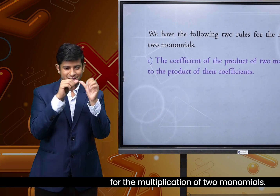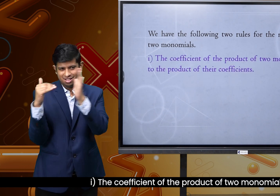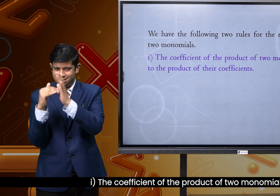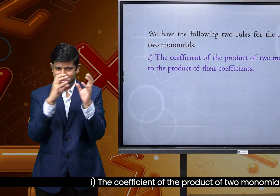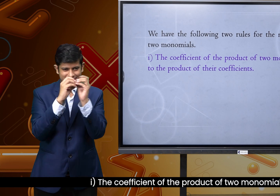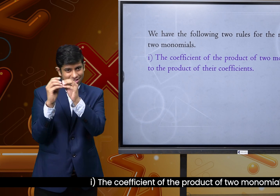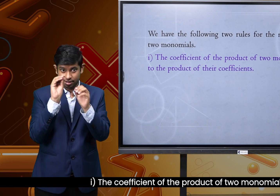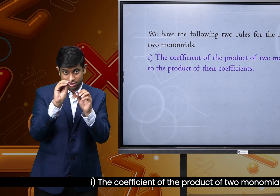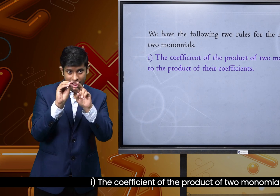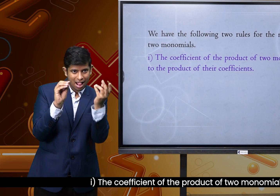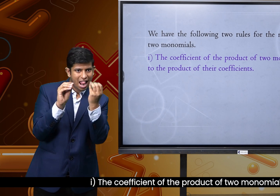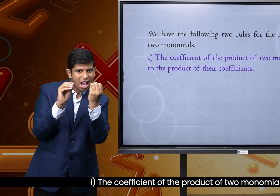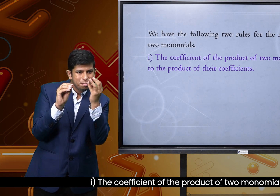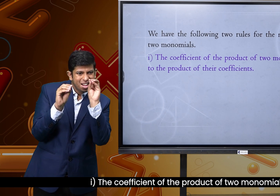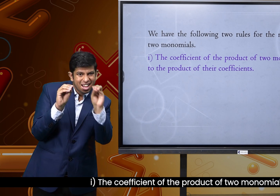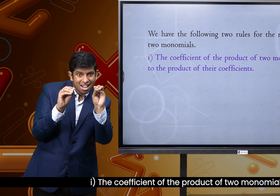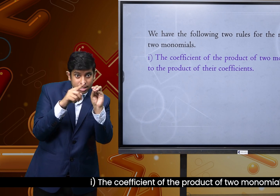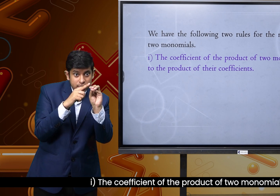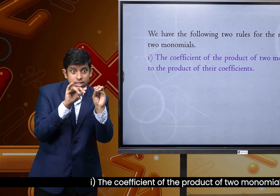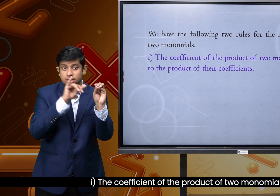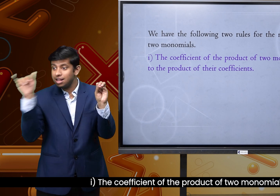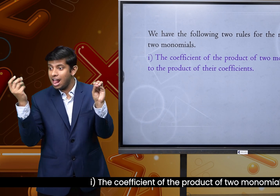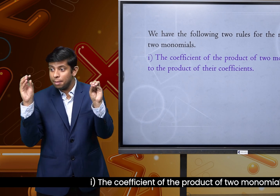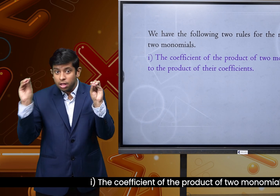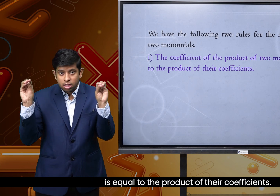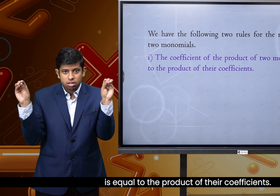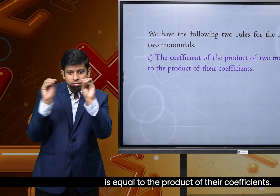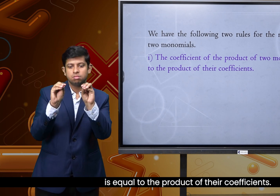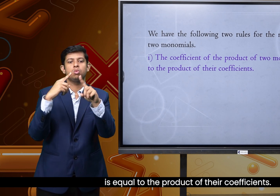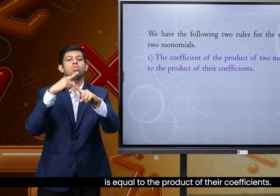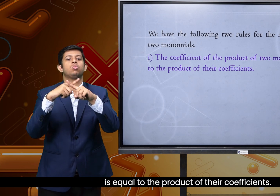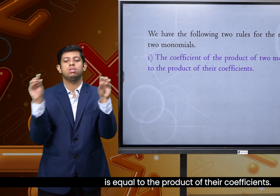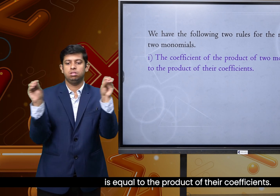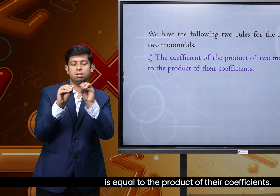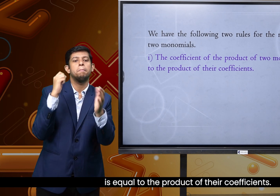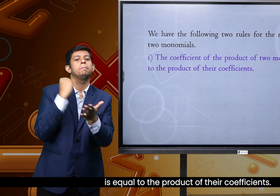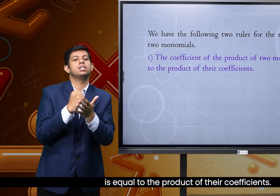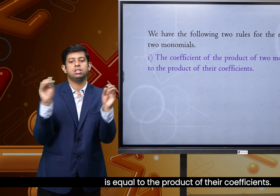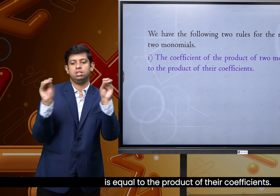First one, the coefficient of the product of two monomials is equal to the product of their